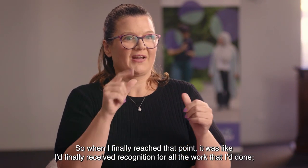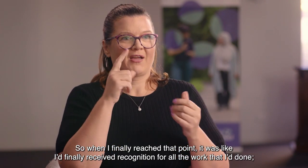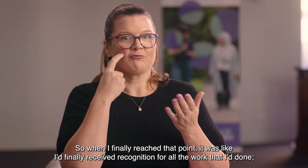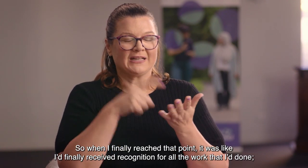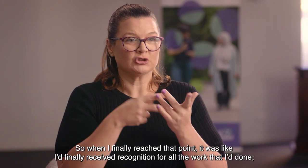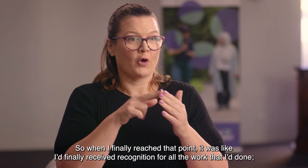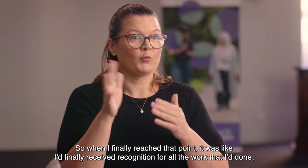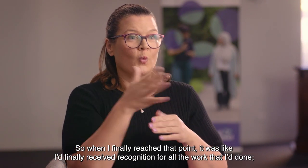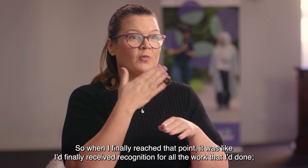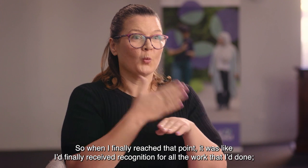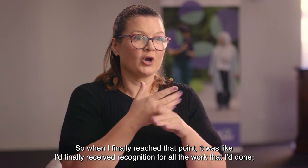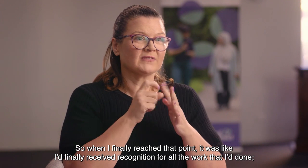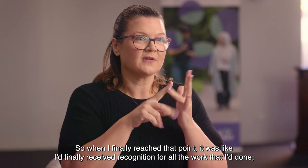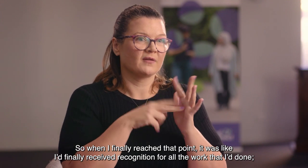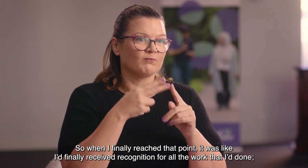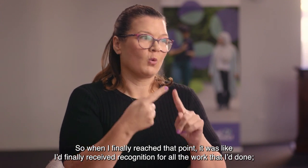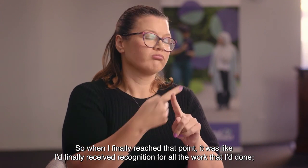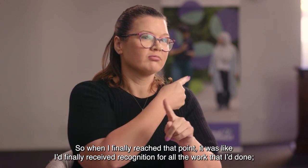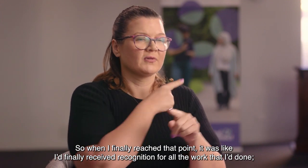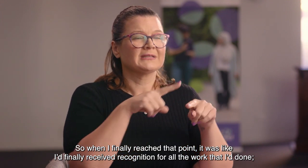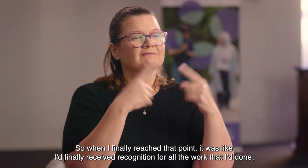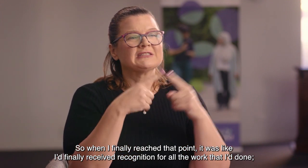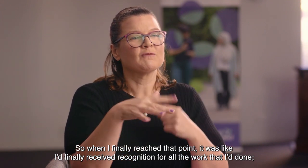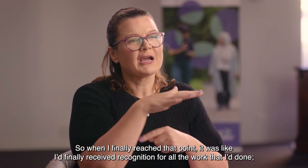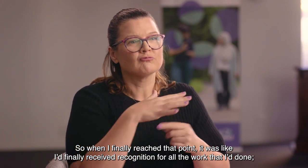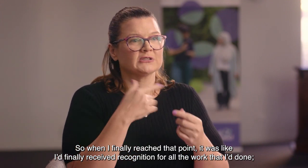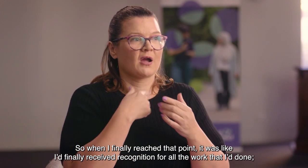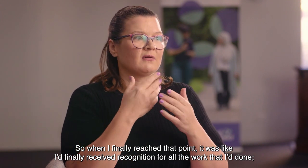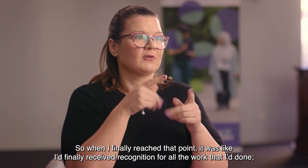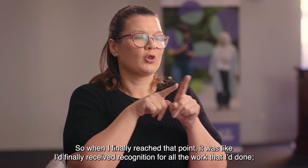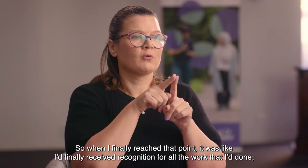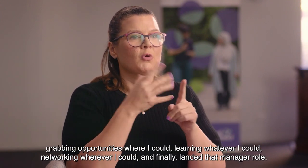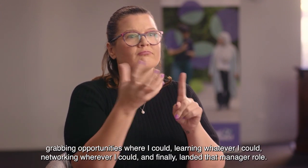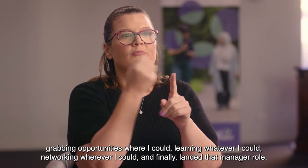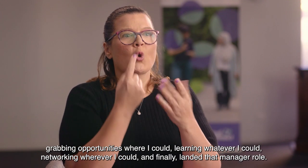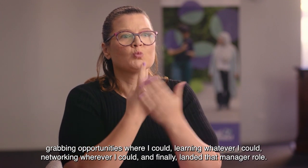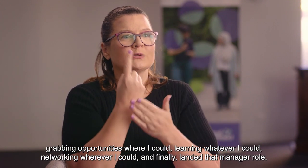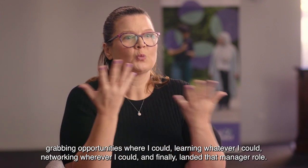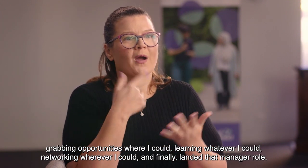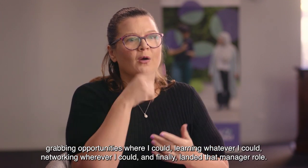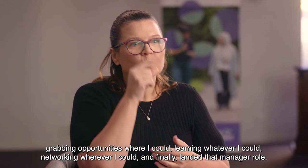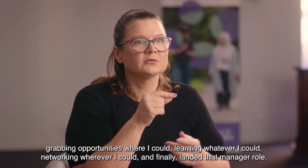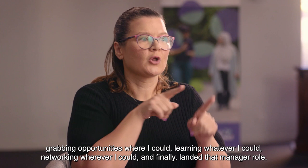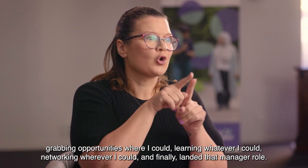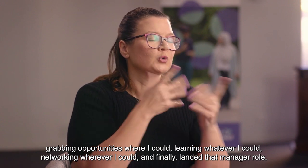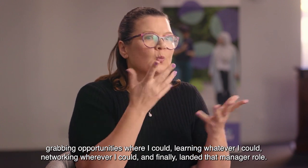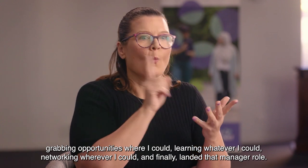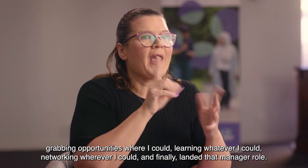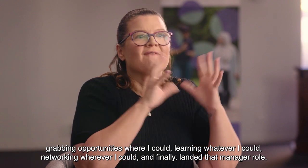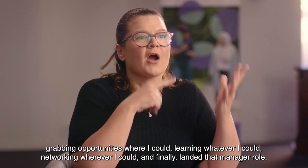was like I'd finally received recognition for all the work that I'd done. Grabbing opportunities where I could, learning